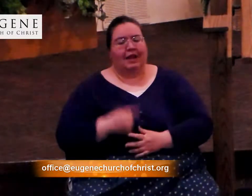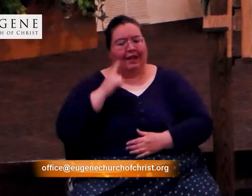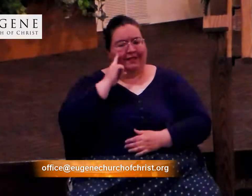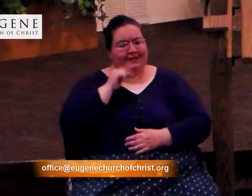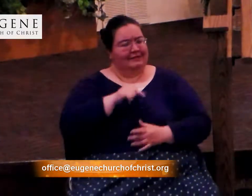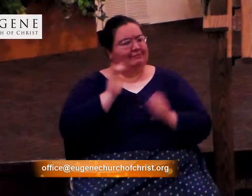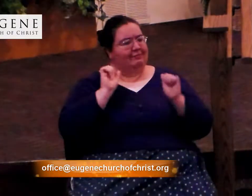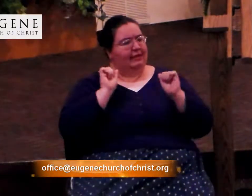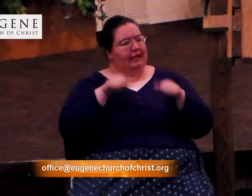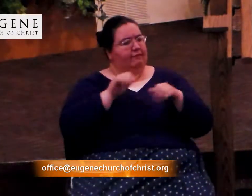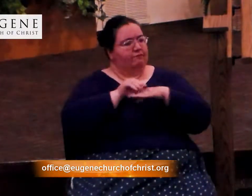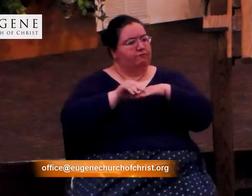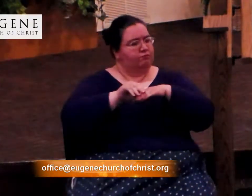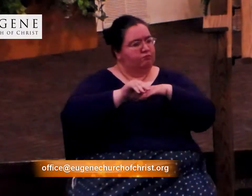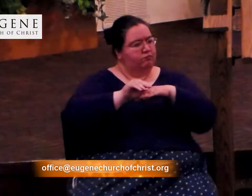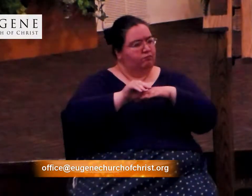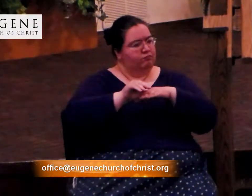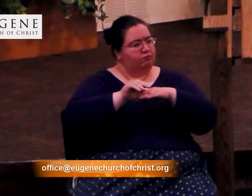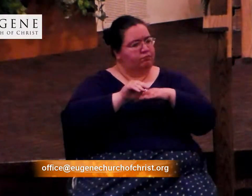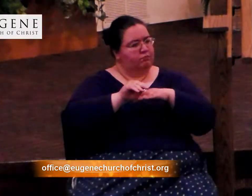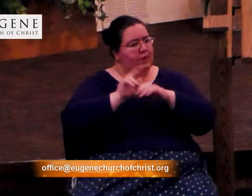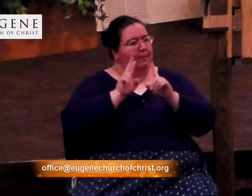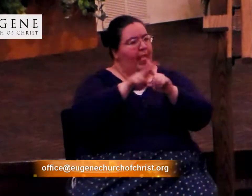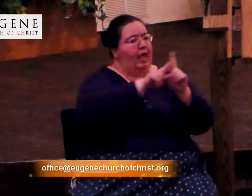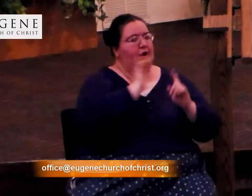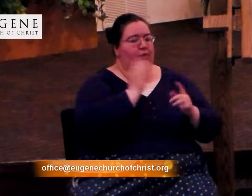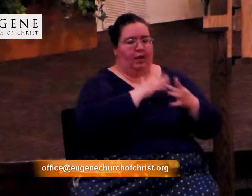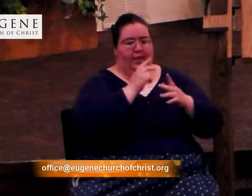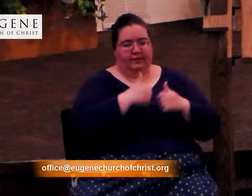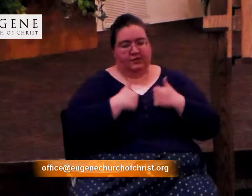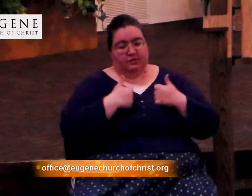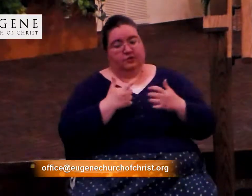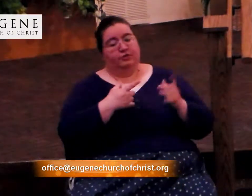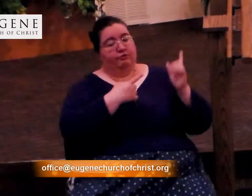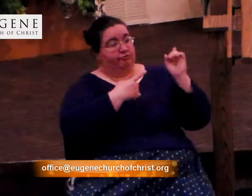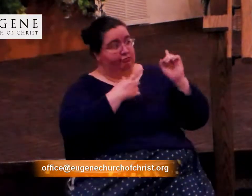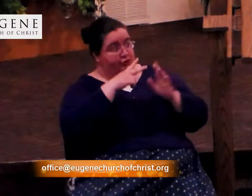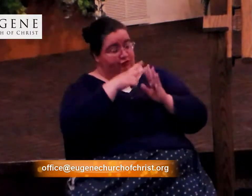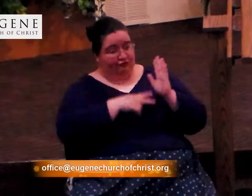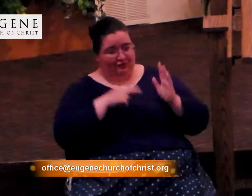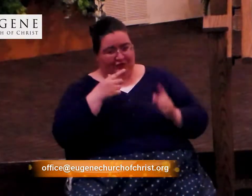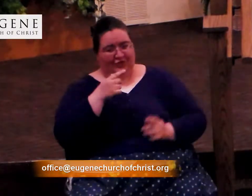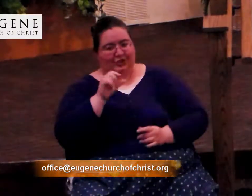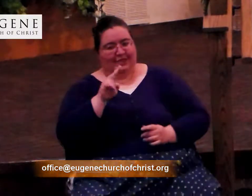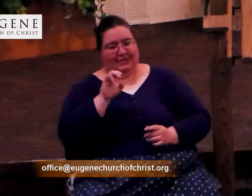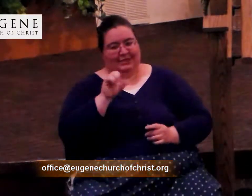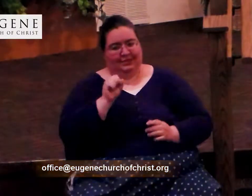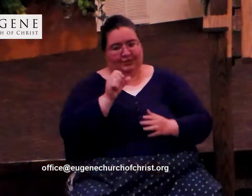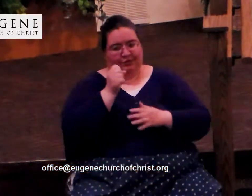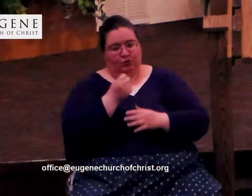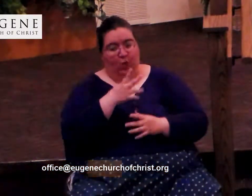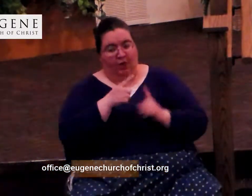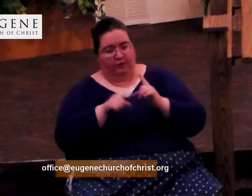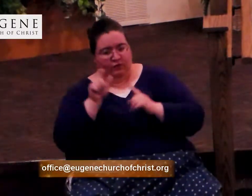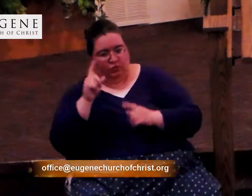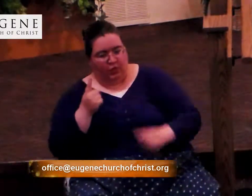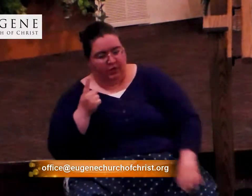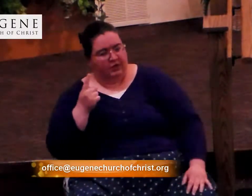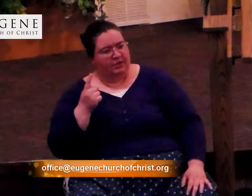Abram, "Go from your country and your kindred and your father's house to the land that I will show you." He begins with